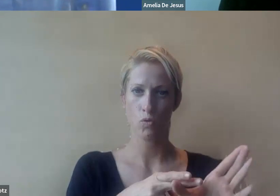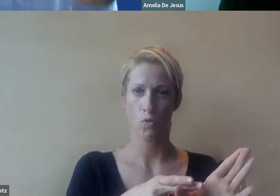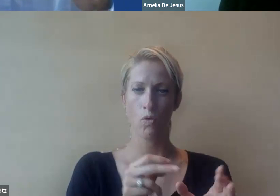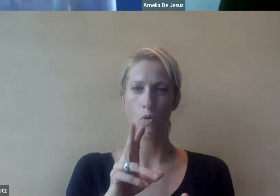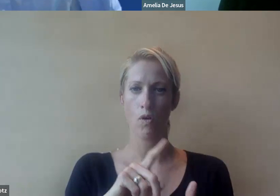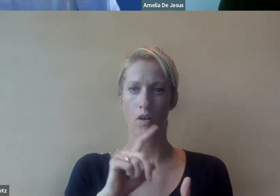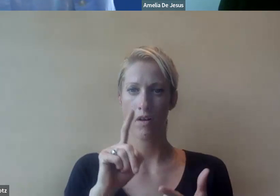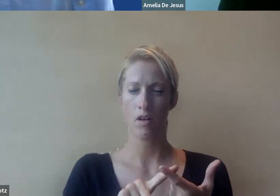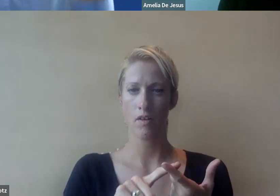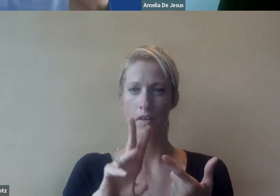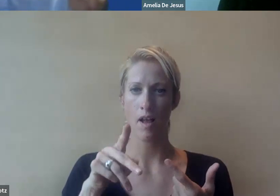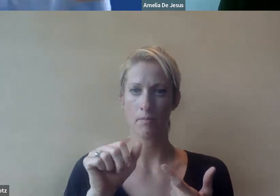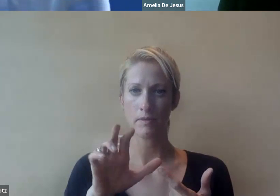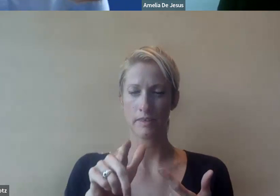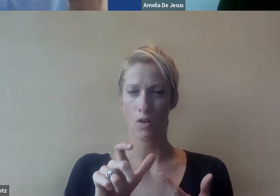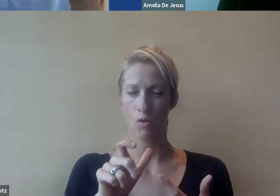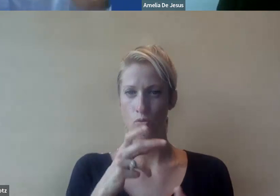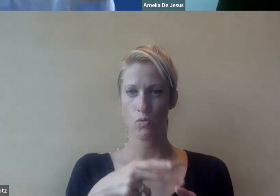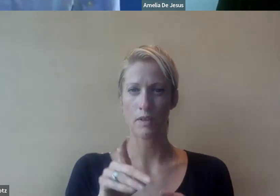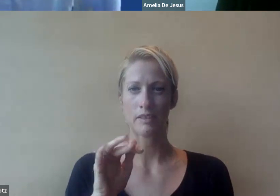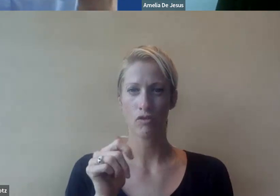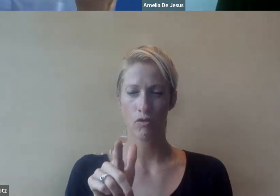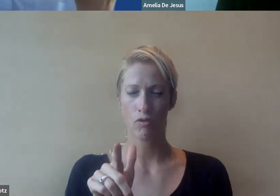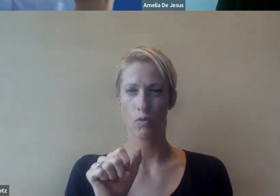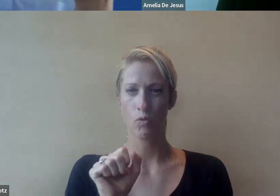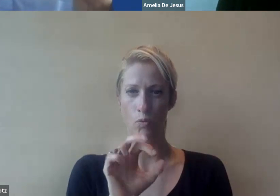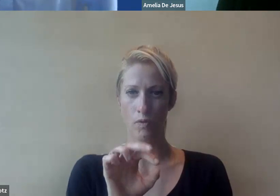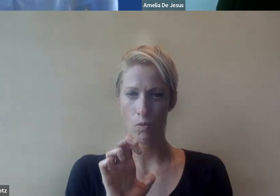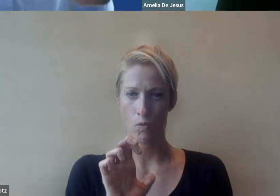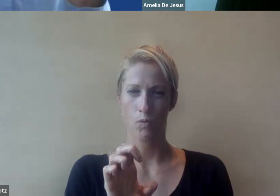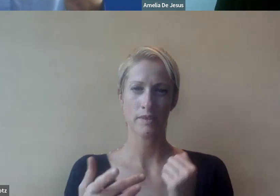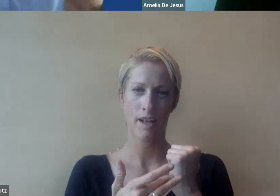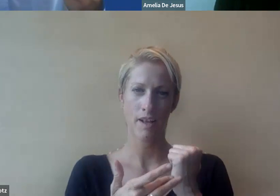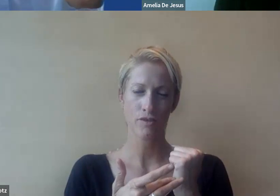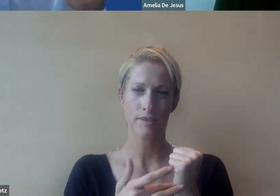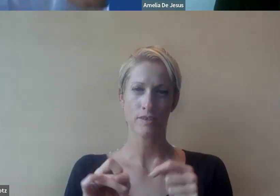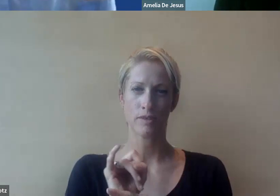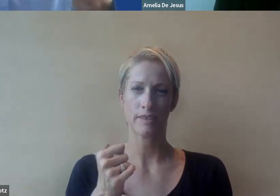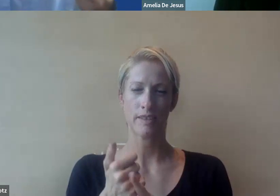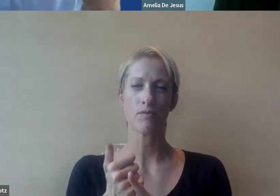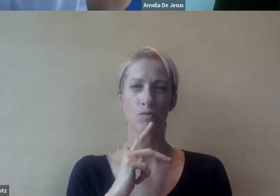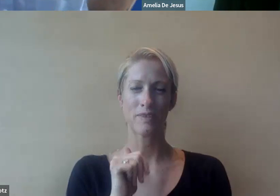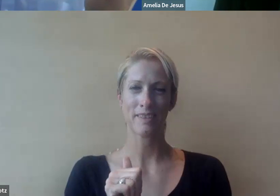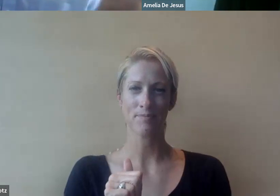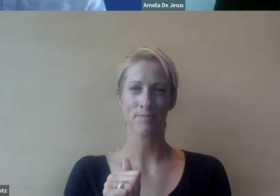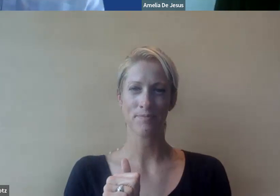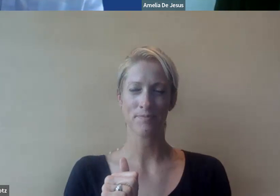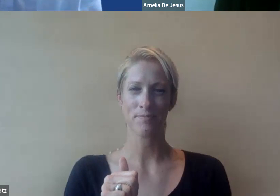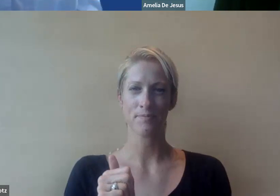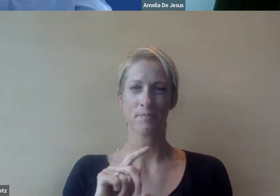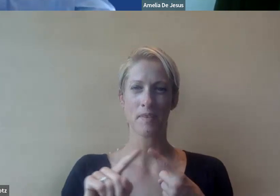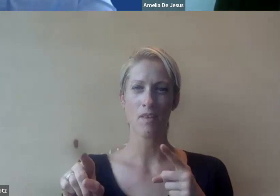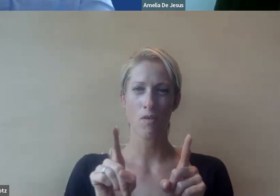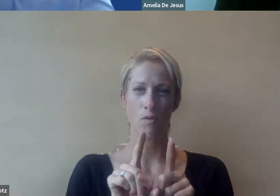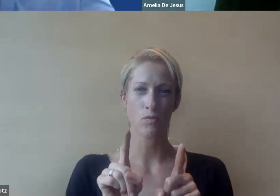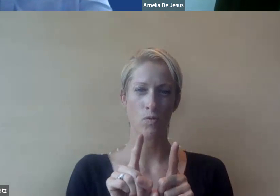to upskill and be able to join digitally the actual workforce in the technology industry or really any industry remotely. But also there's